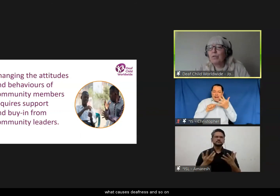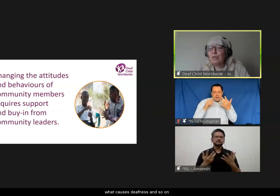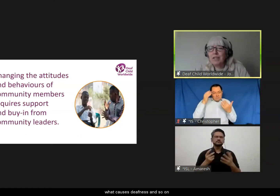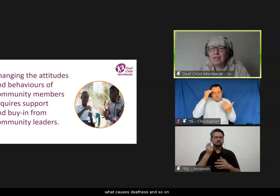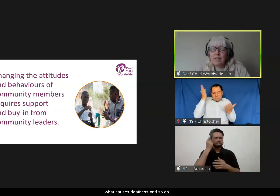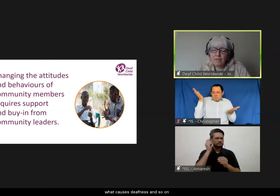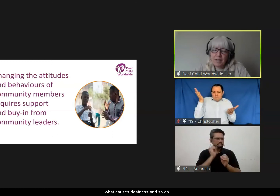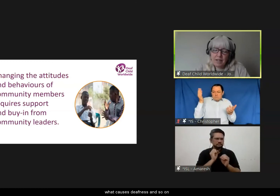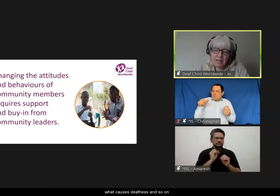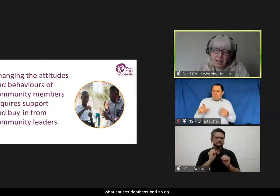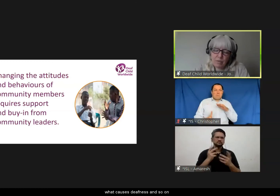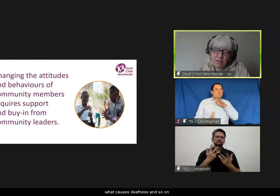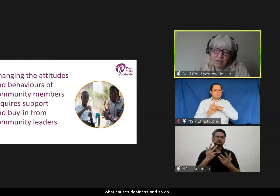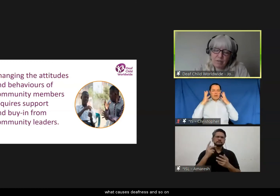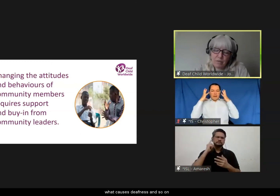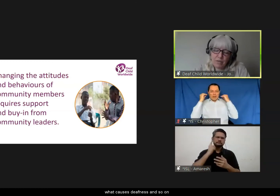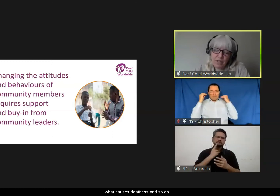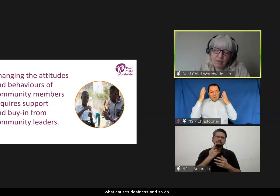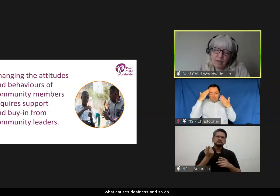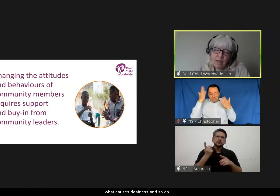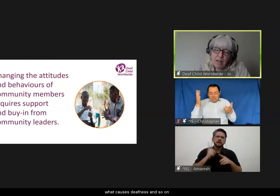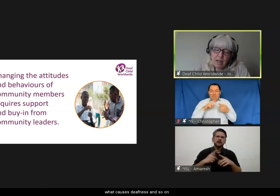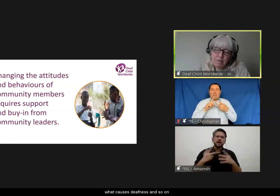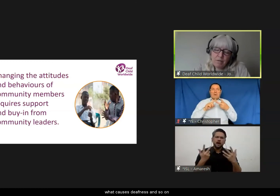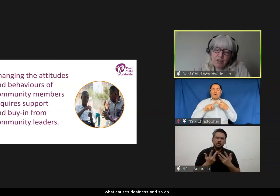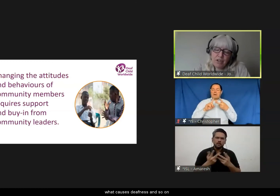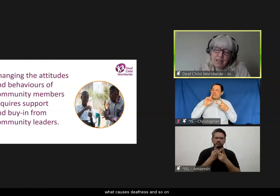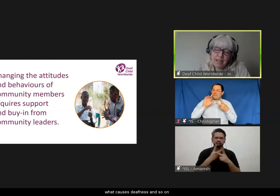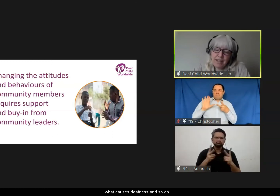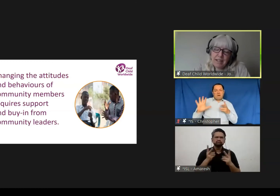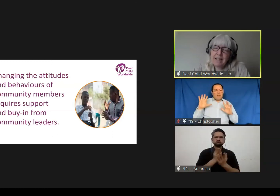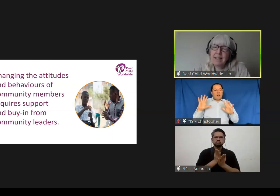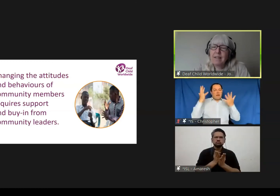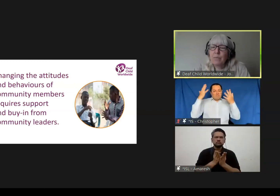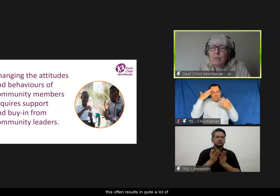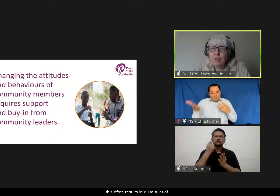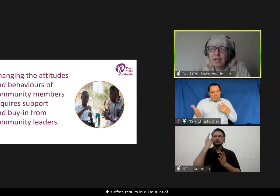what causes deafness and so on and so forth. So unfortunately,